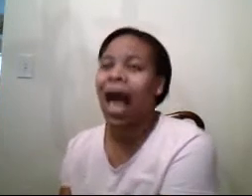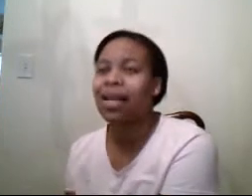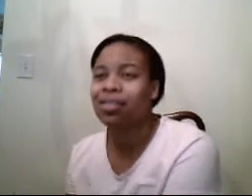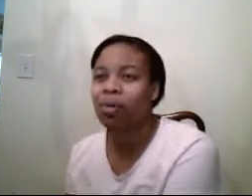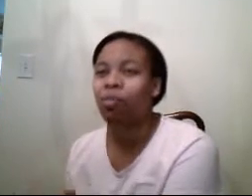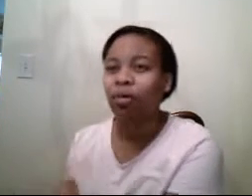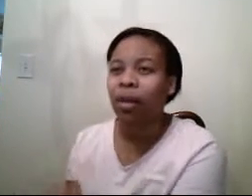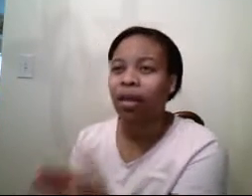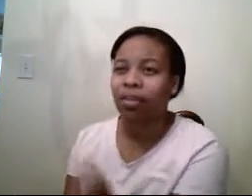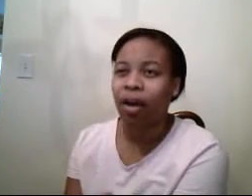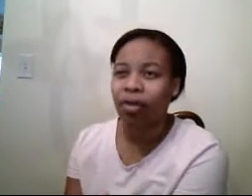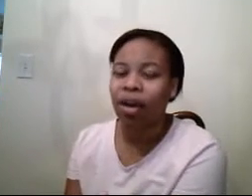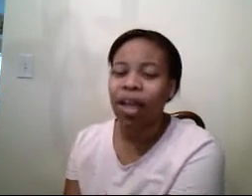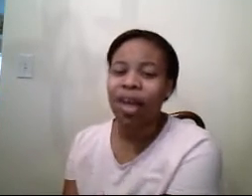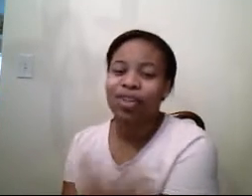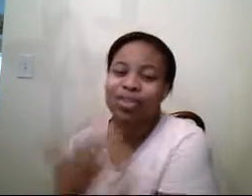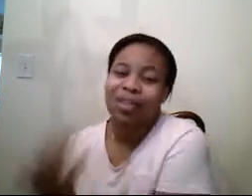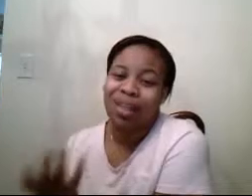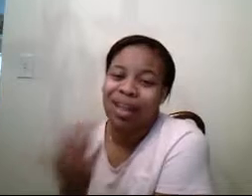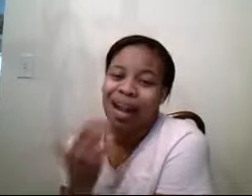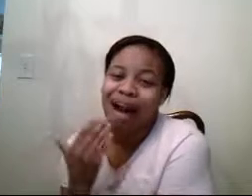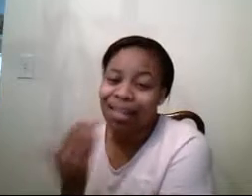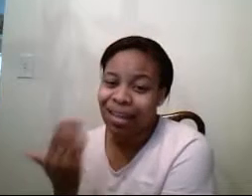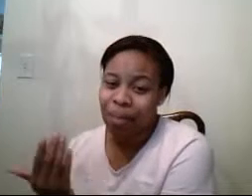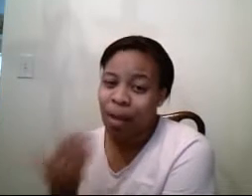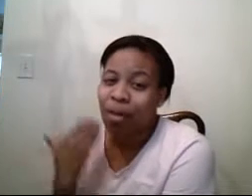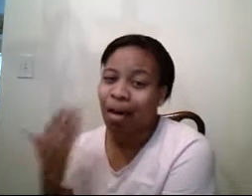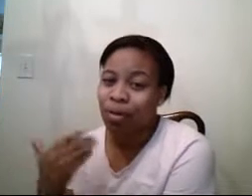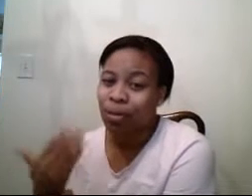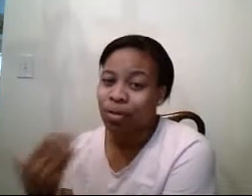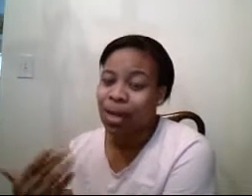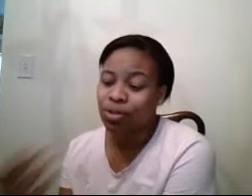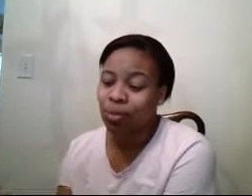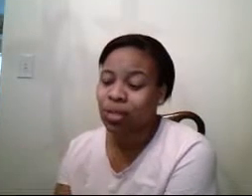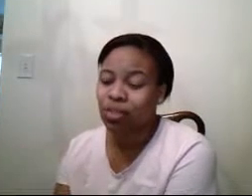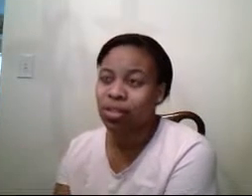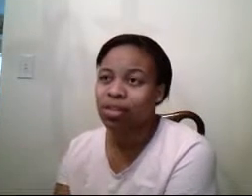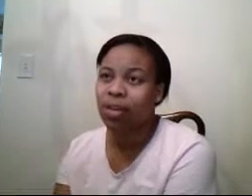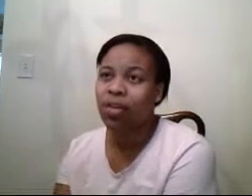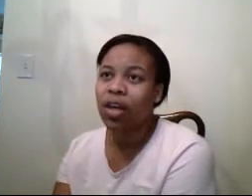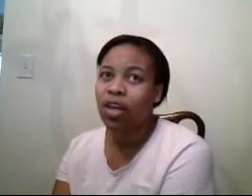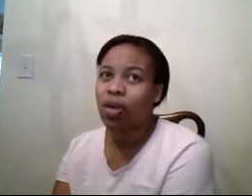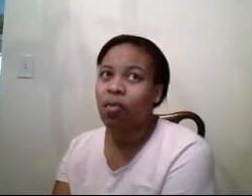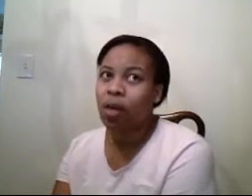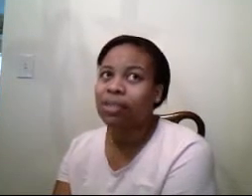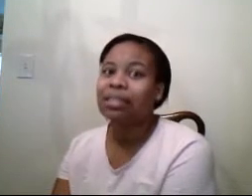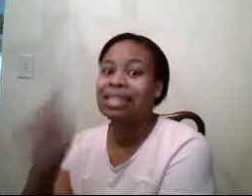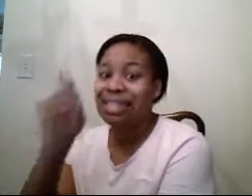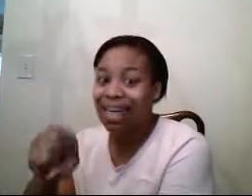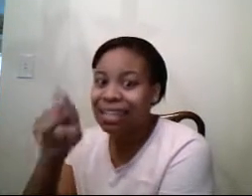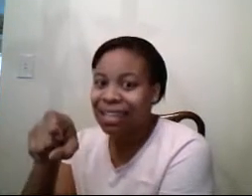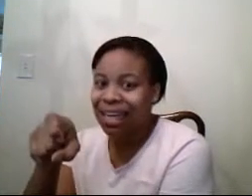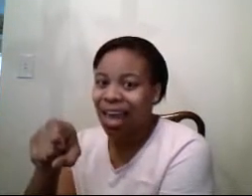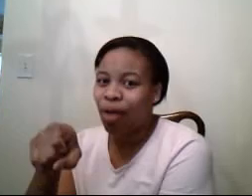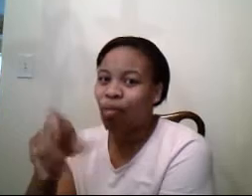has to be one way or the other. It's just something that I think about while I'm going through my interpretations of, what's a necessity and